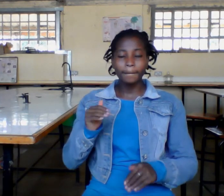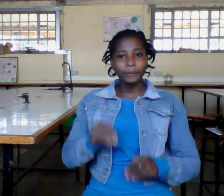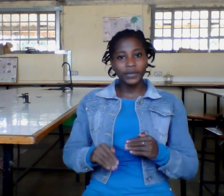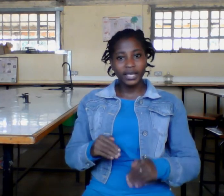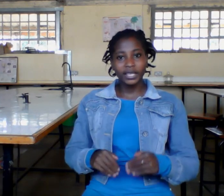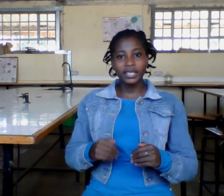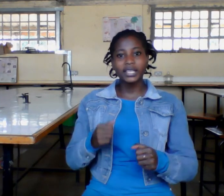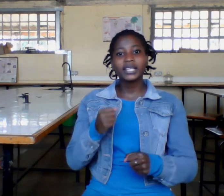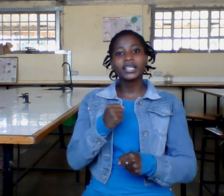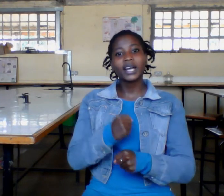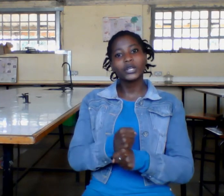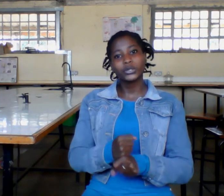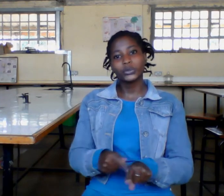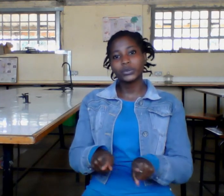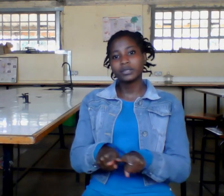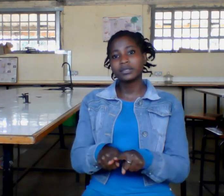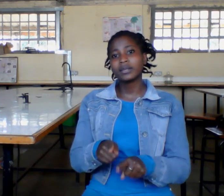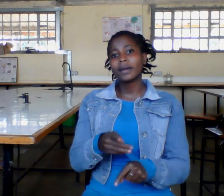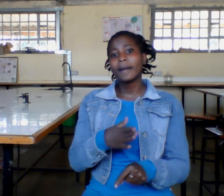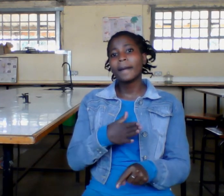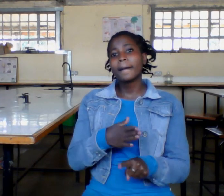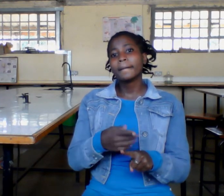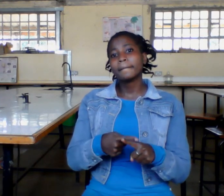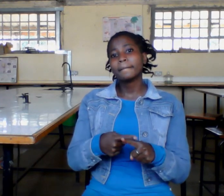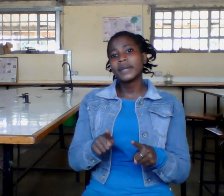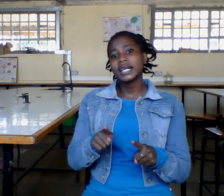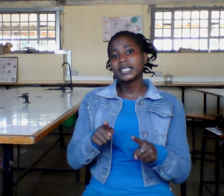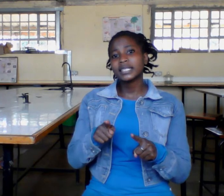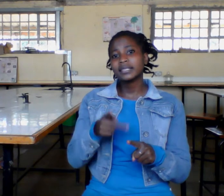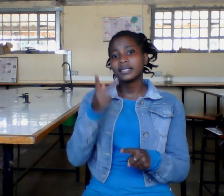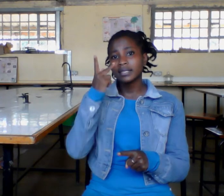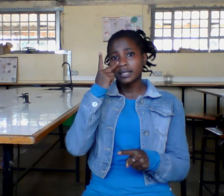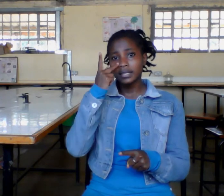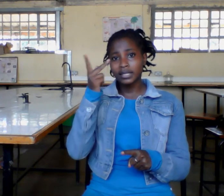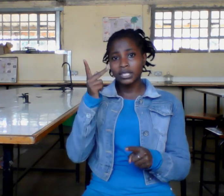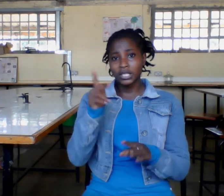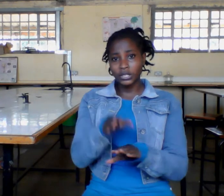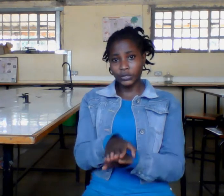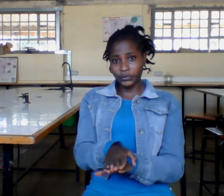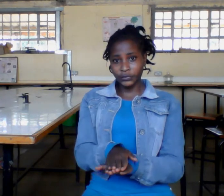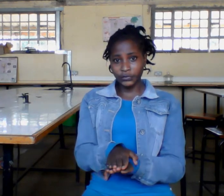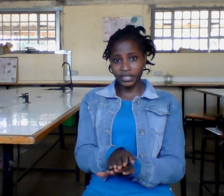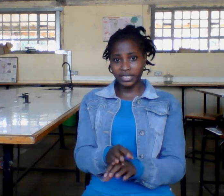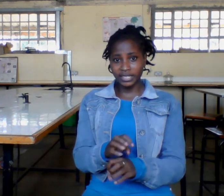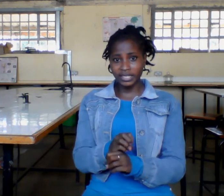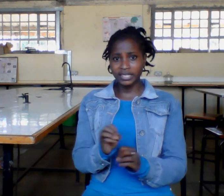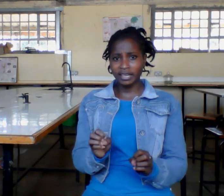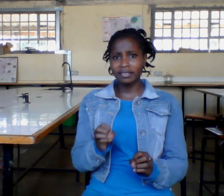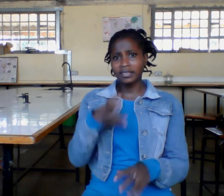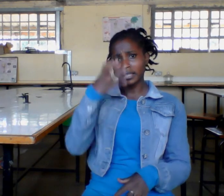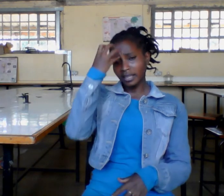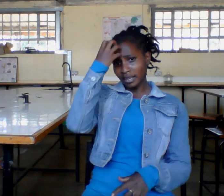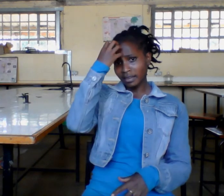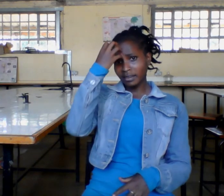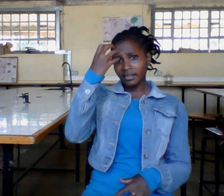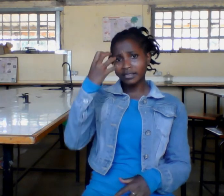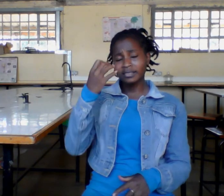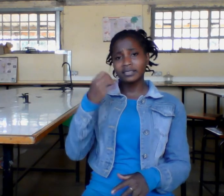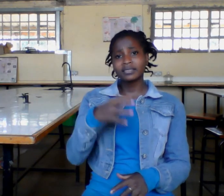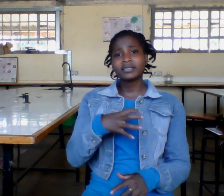Hyena surprisingly asked Rabbit, "Oh my god, how did you find this too?" Rabbit replied, "Go and